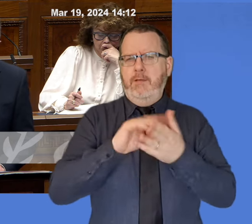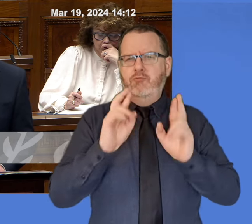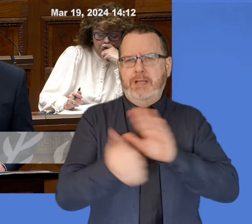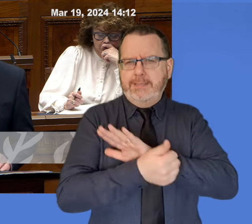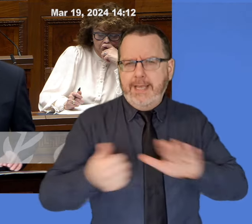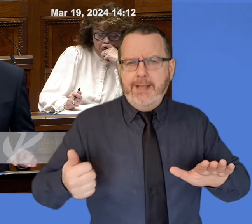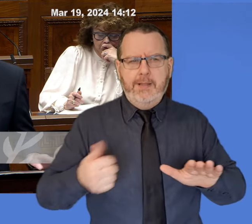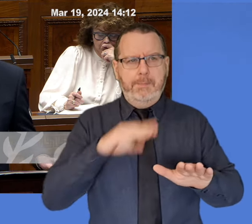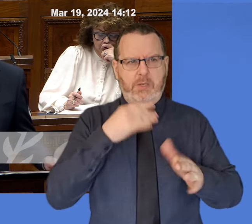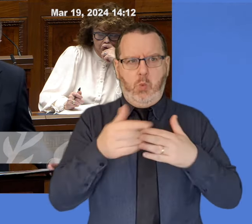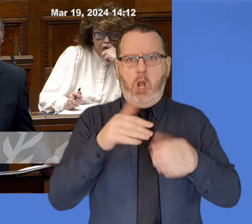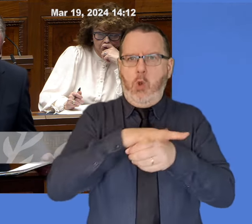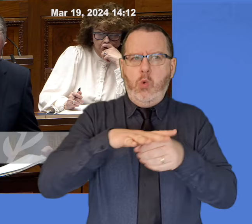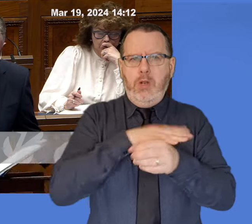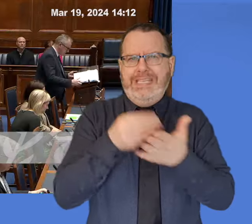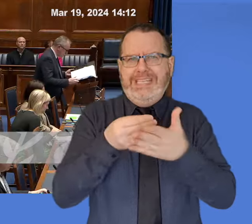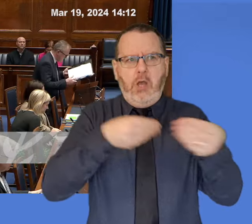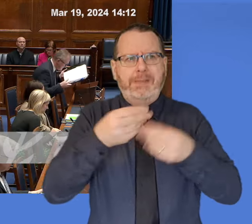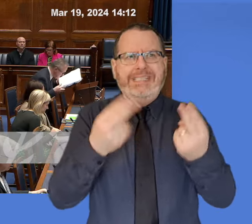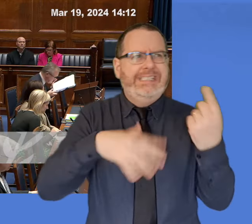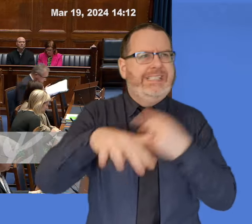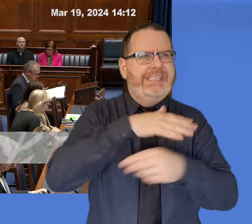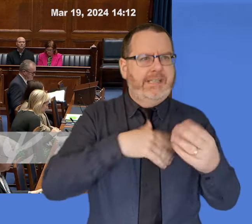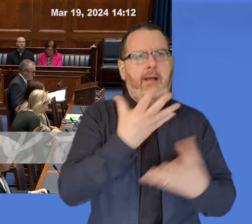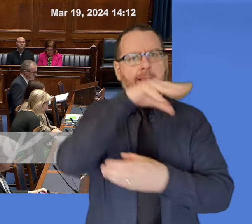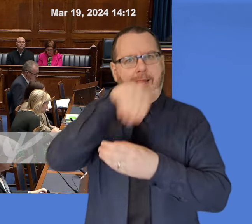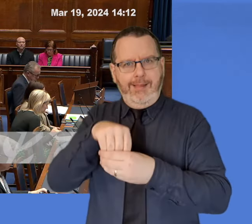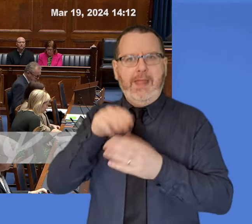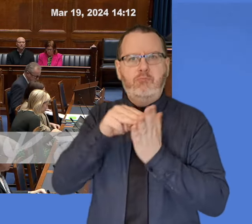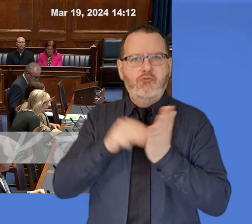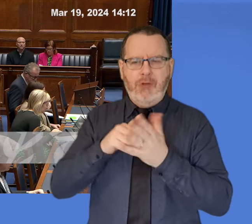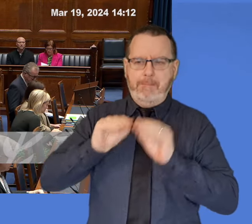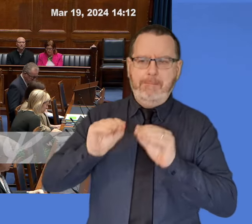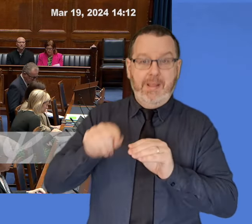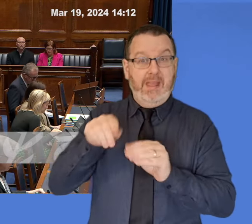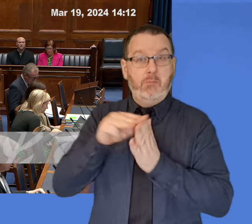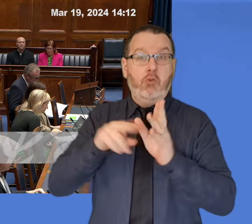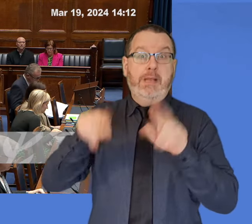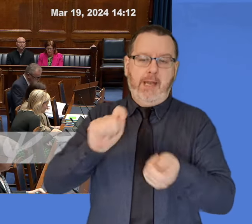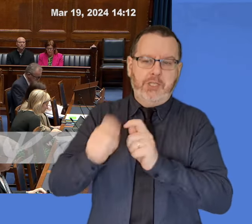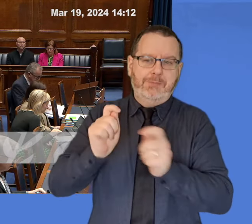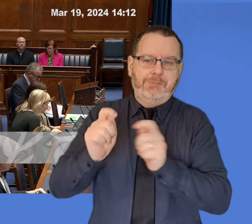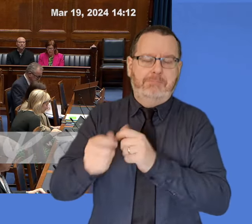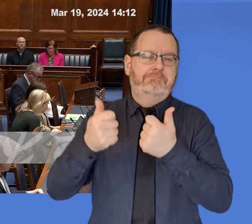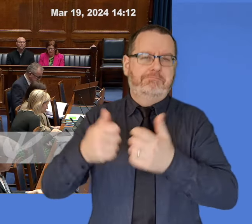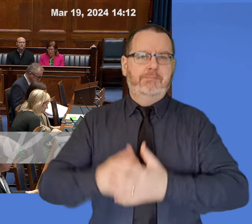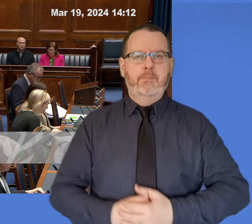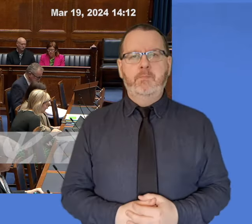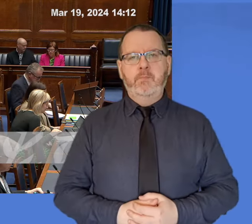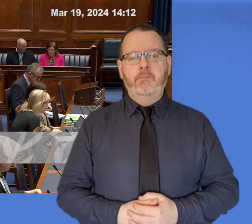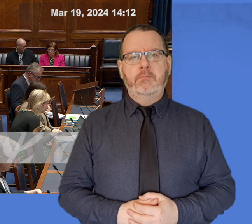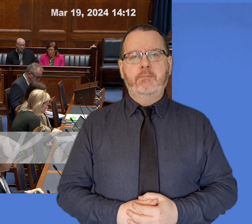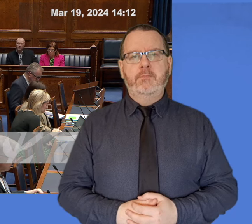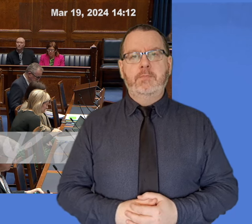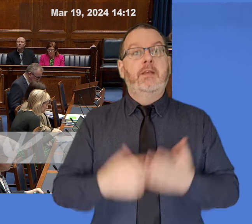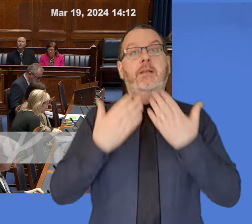and workforce needs, and will continue to adapt. Mr. Killeen. Gourmet, Ara. So you've